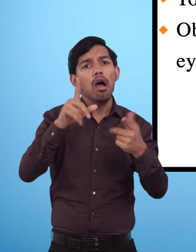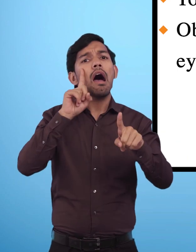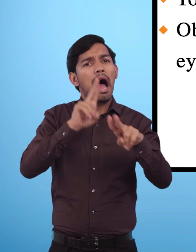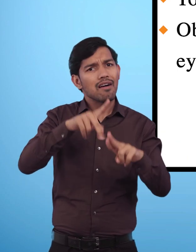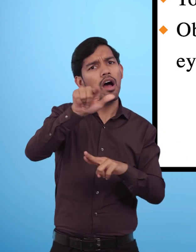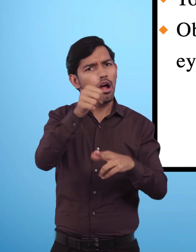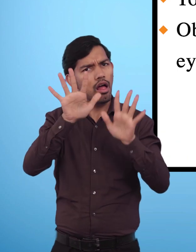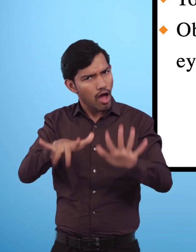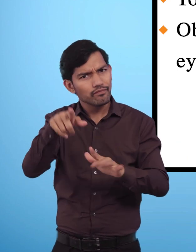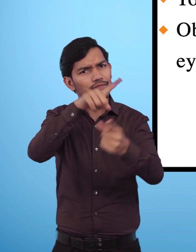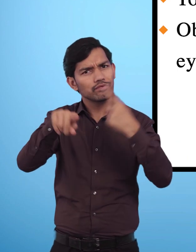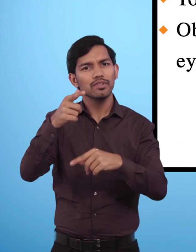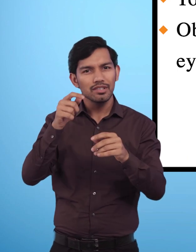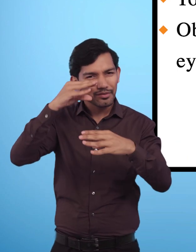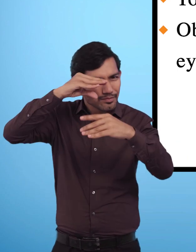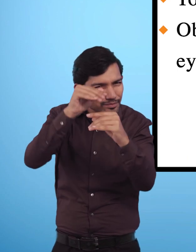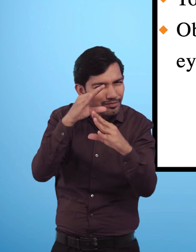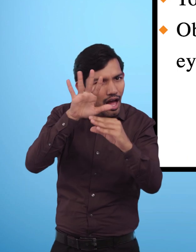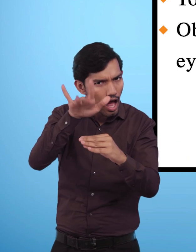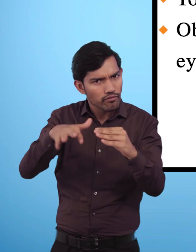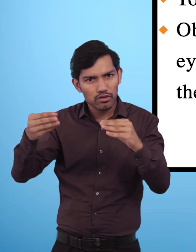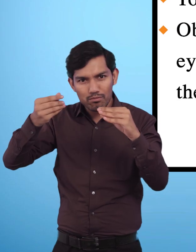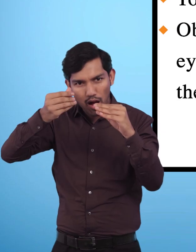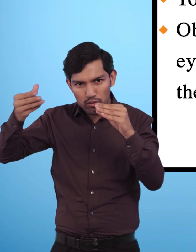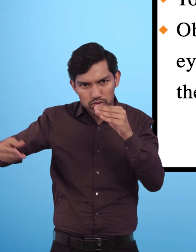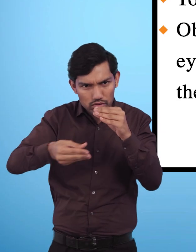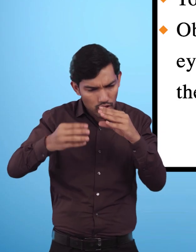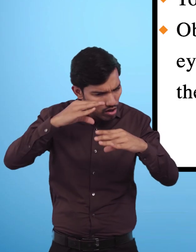If you have a magnifying lens, look at the soil through it.